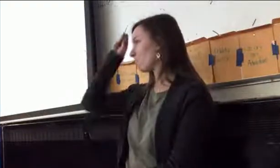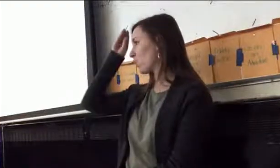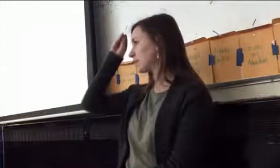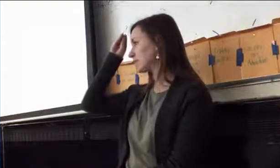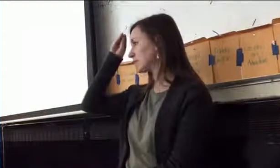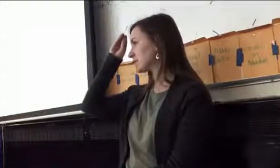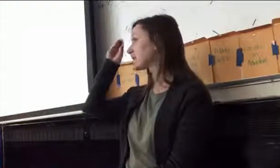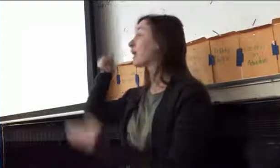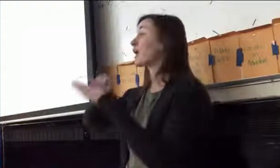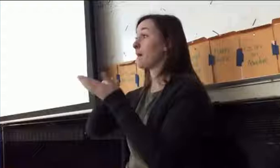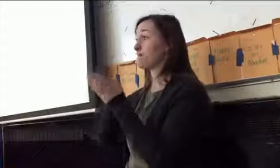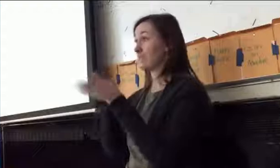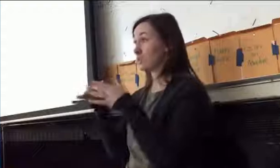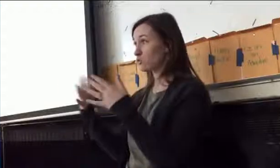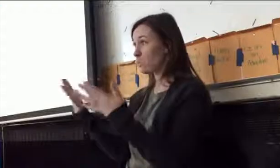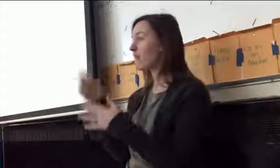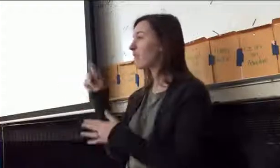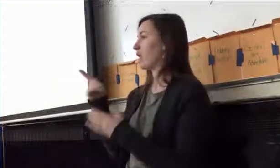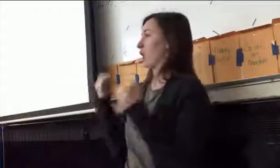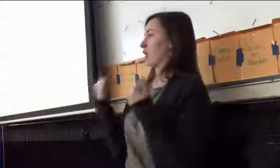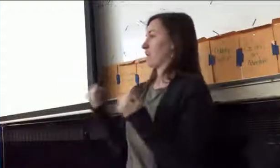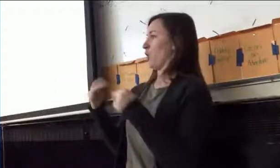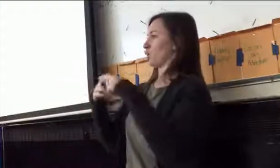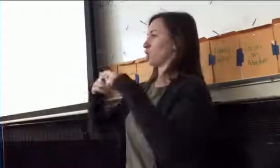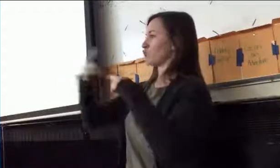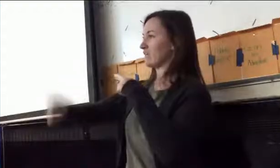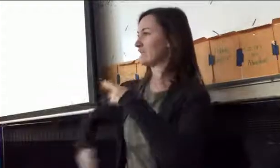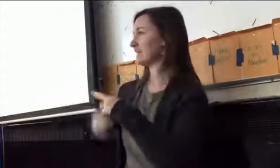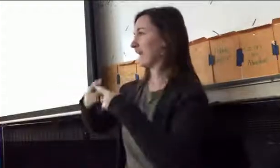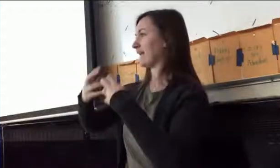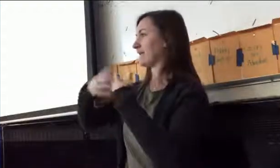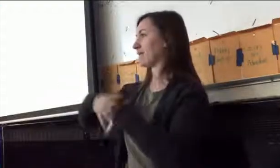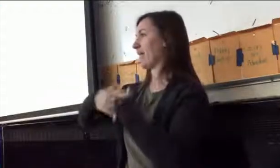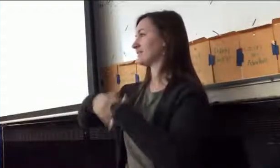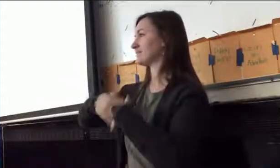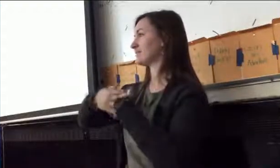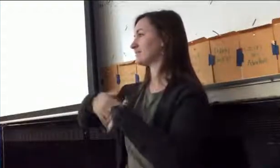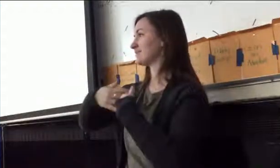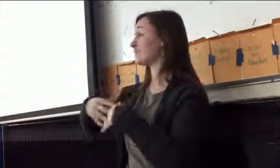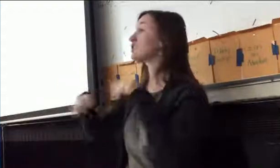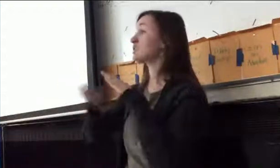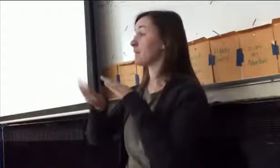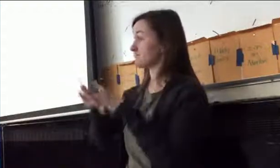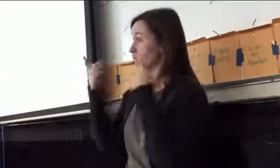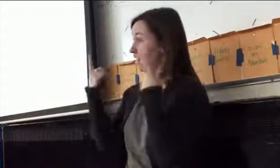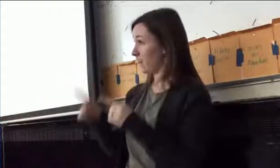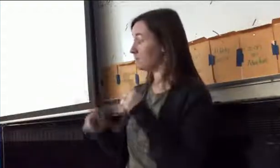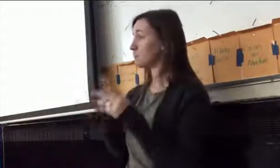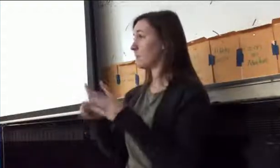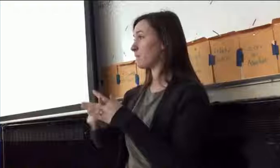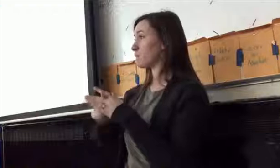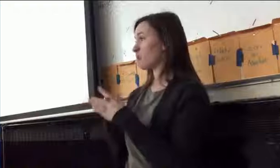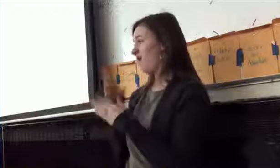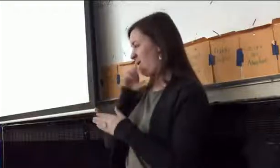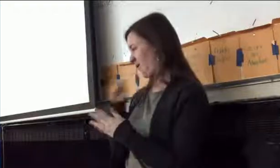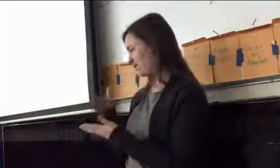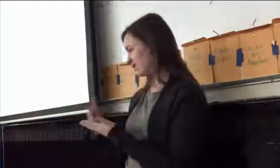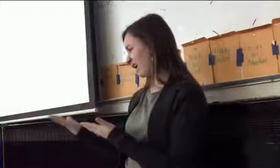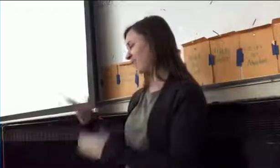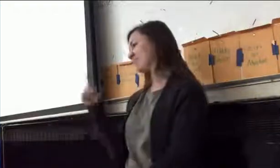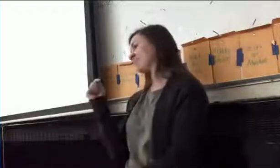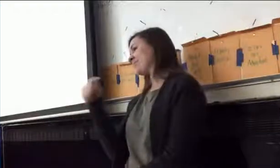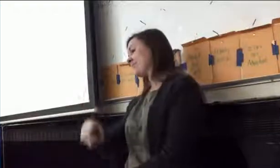They are basically the modern day recycling plant. So, here's basically what happens is when people start to throw away their old stuff, so their